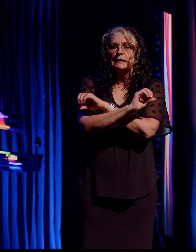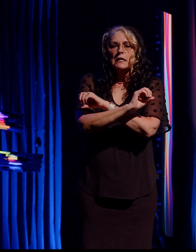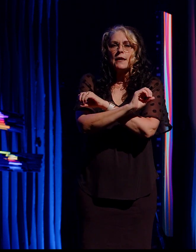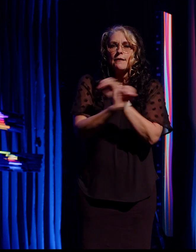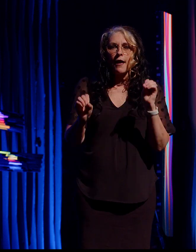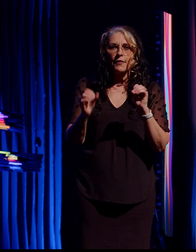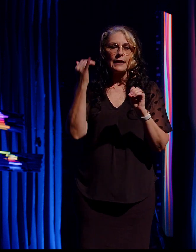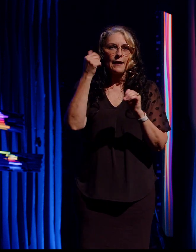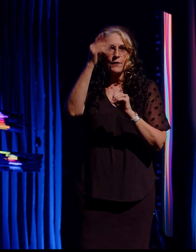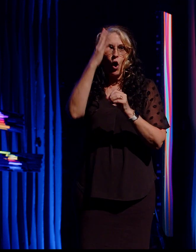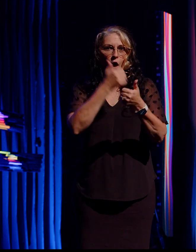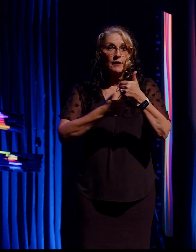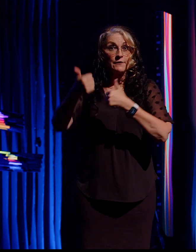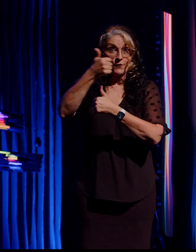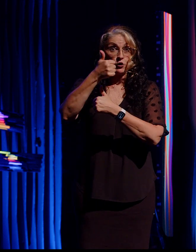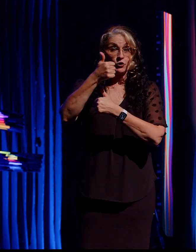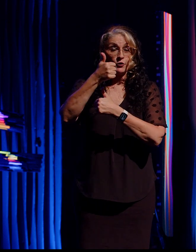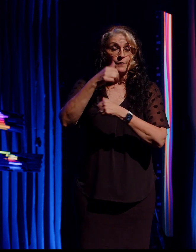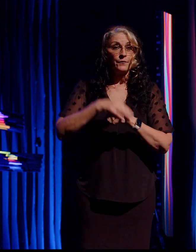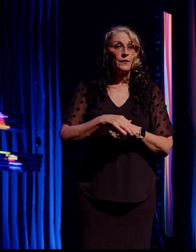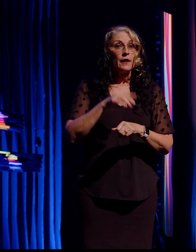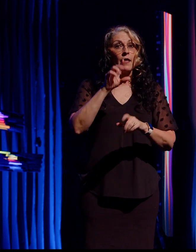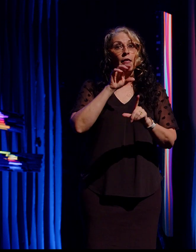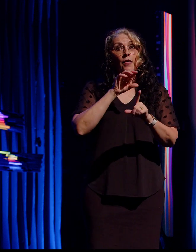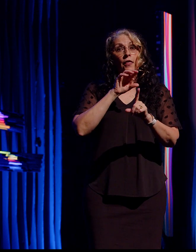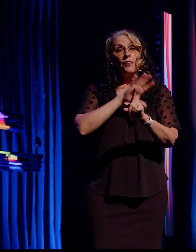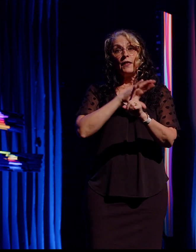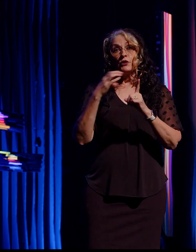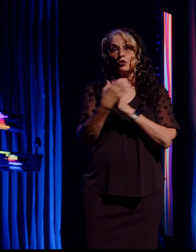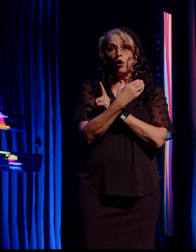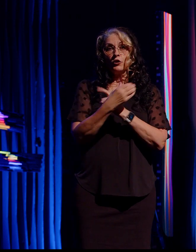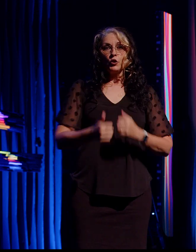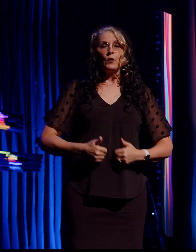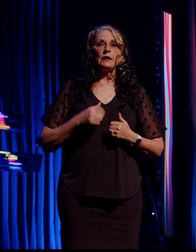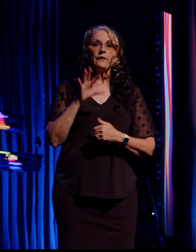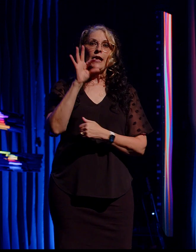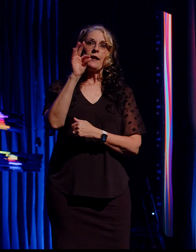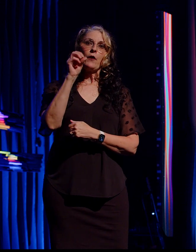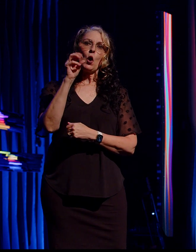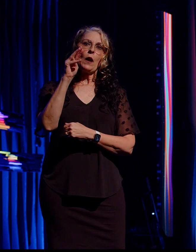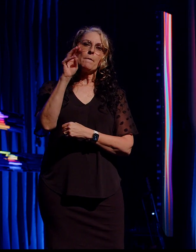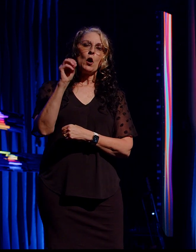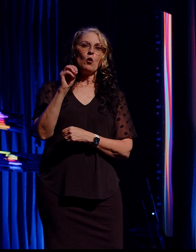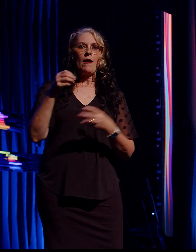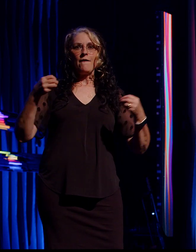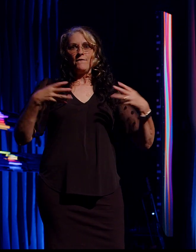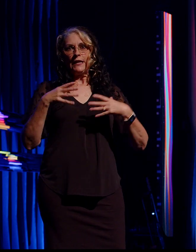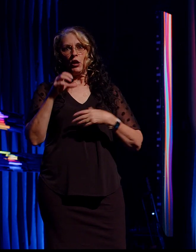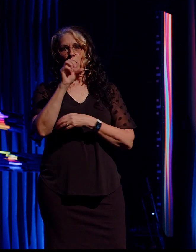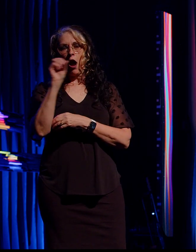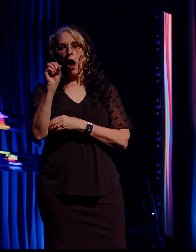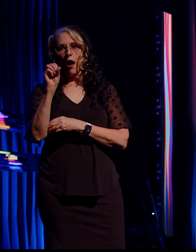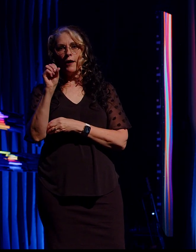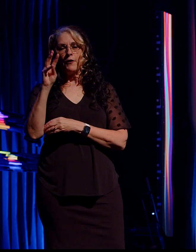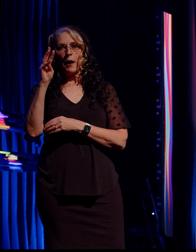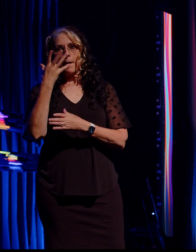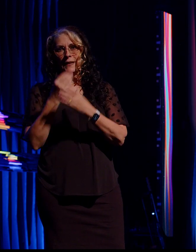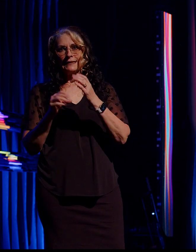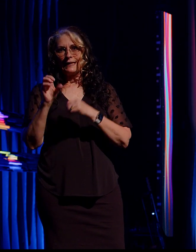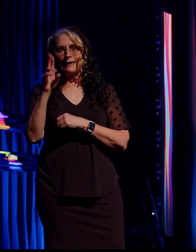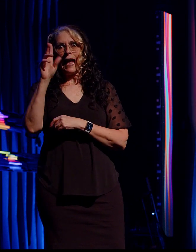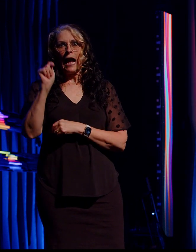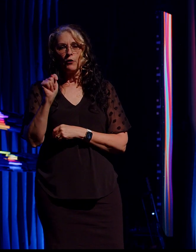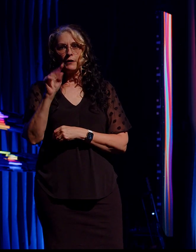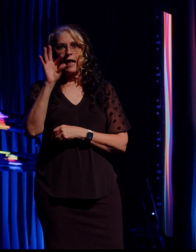all. You know, we live in a culture where, what's the phrase, FOMO, fear of missing out, right? It's like the fear of missing out. Well, put that on a